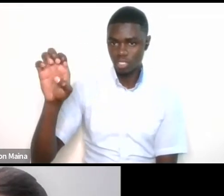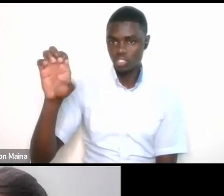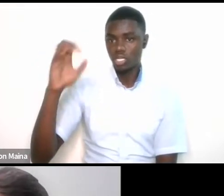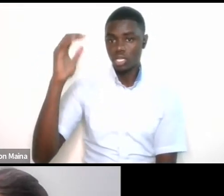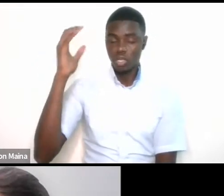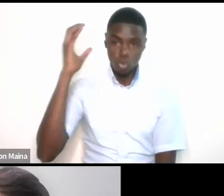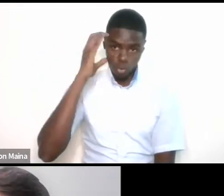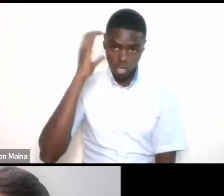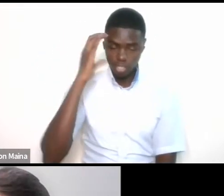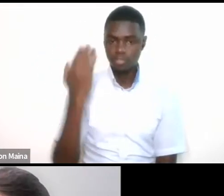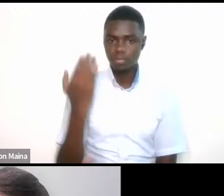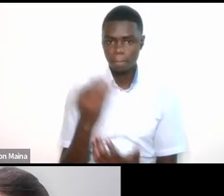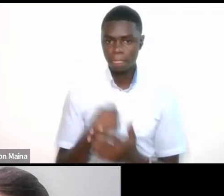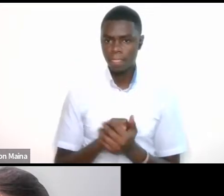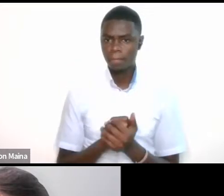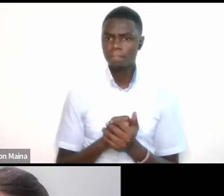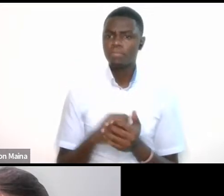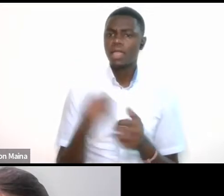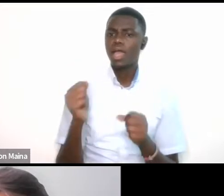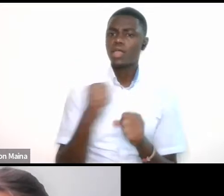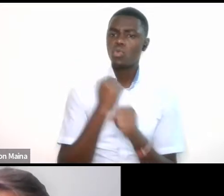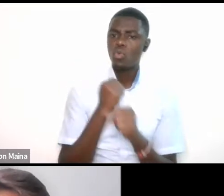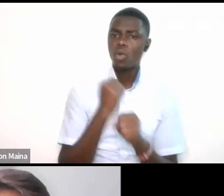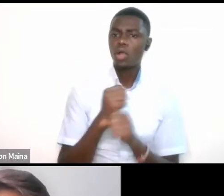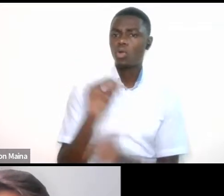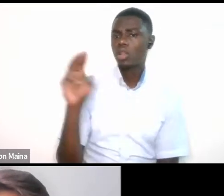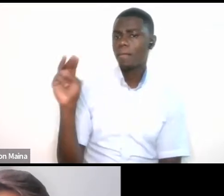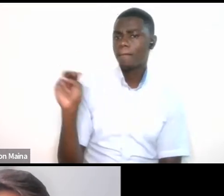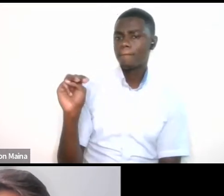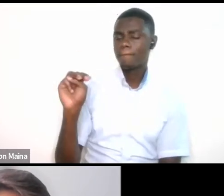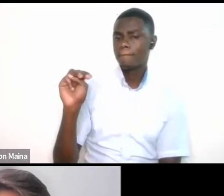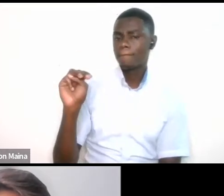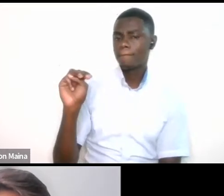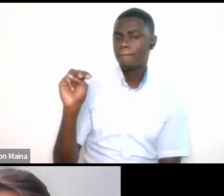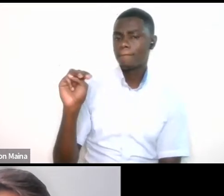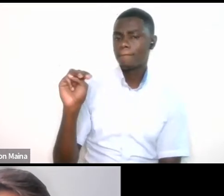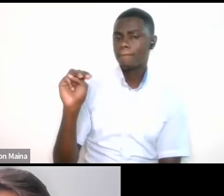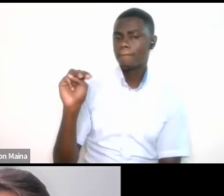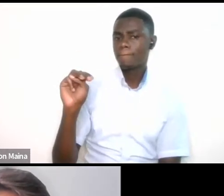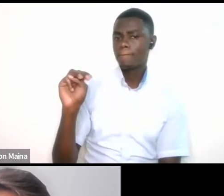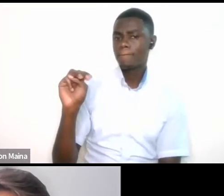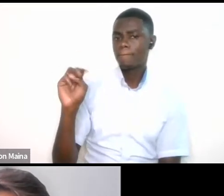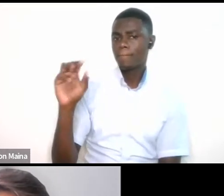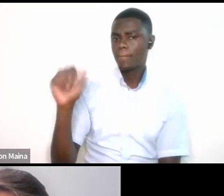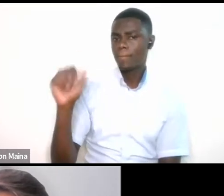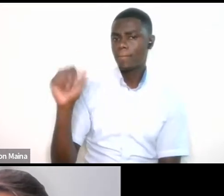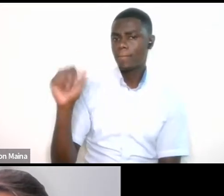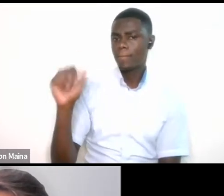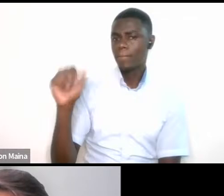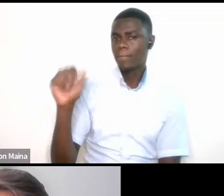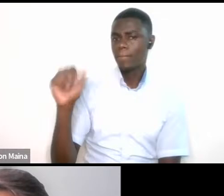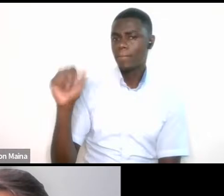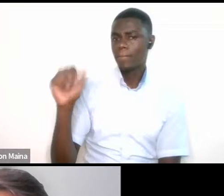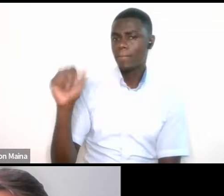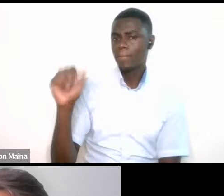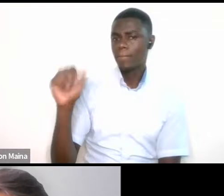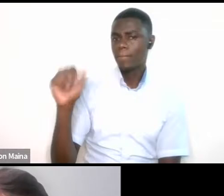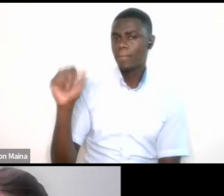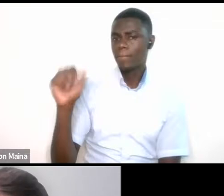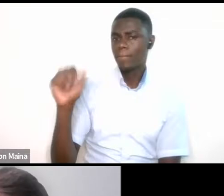and the work done by Marsden and Jackson in 1962 in the UK. I mean, all these